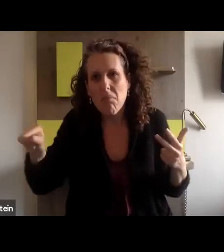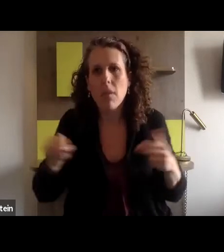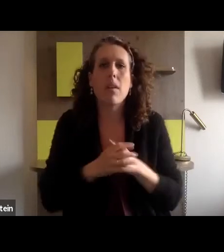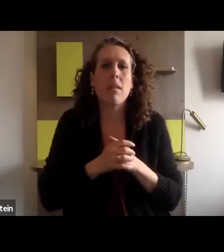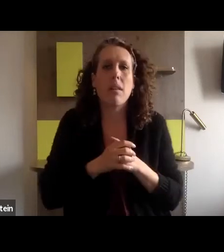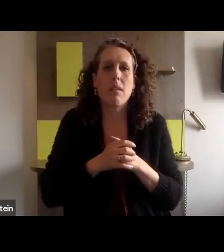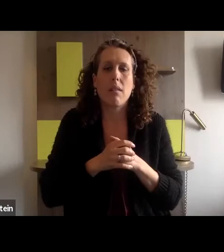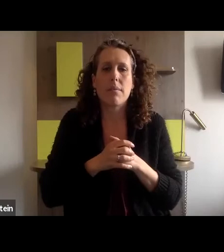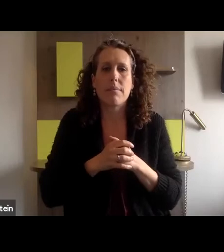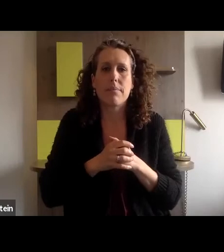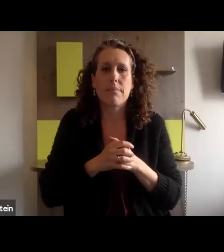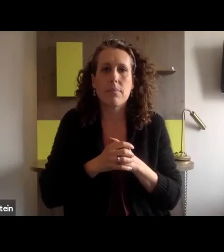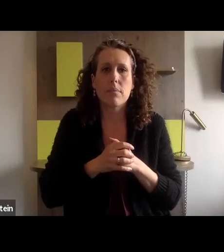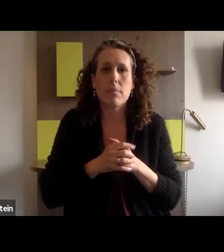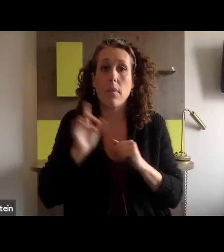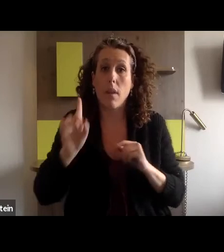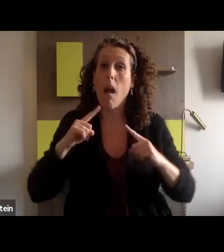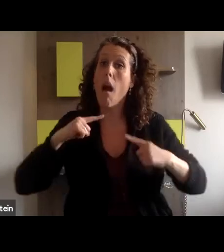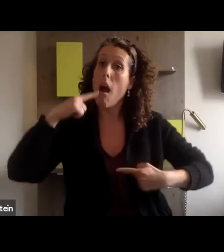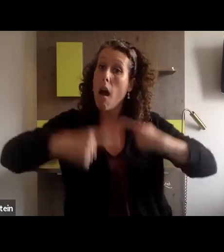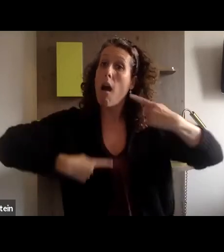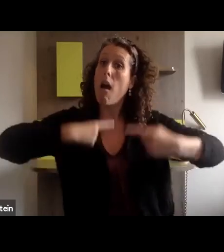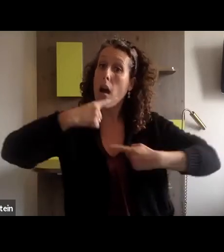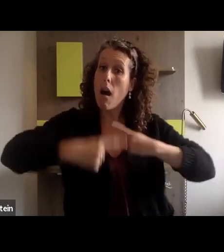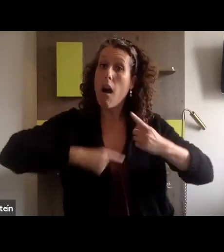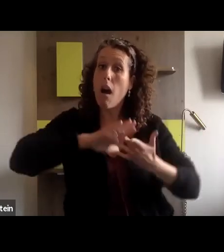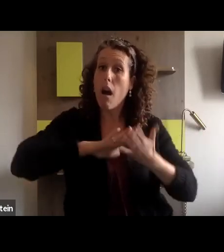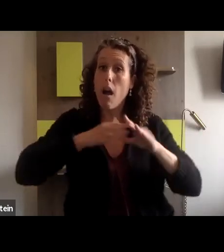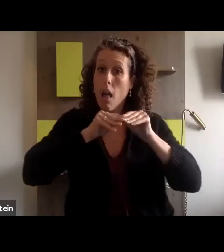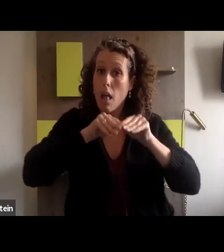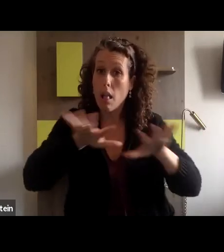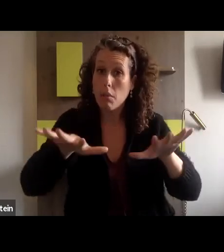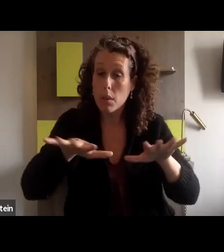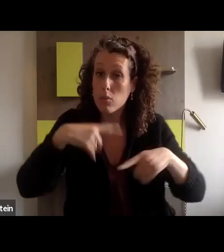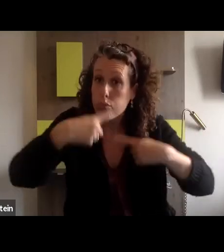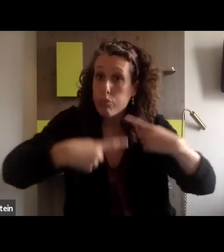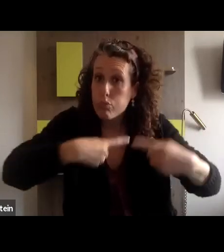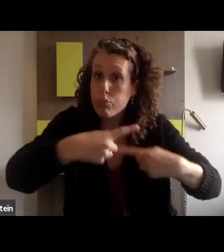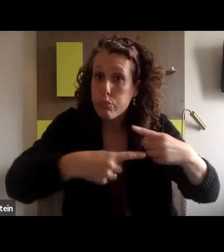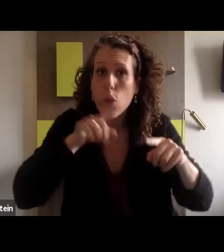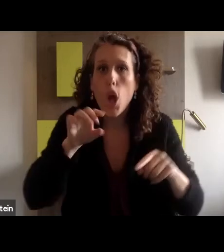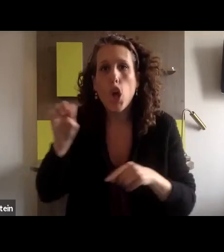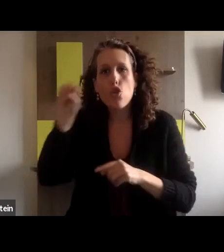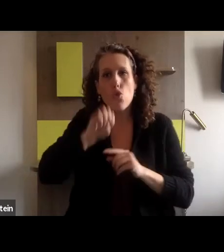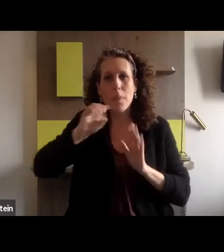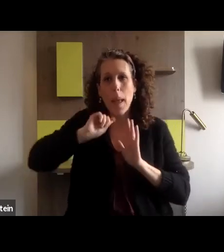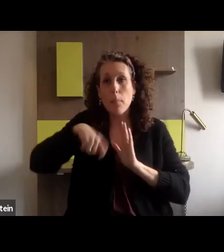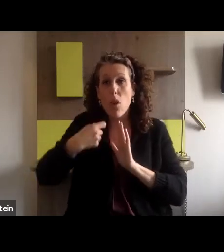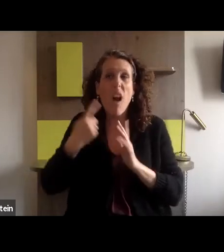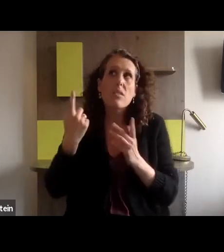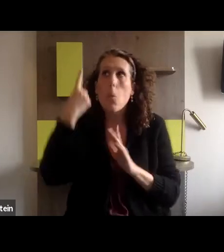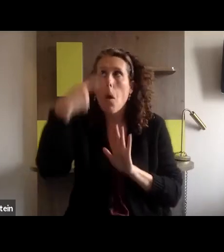And the ongoing implementation also has been supported through European projects like